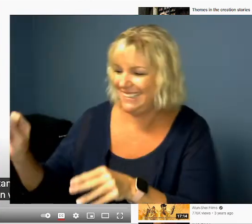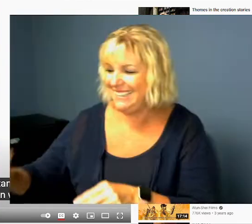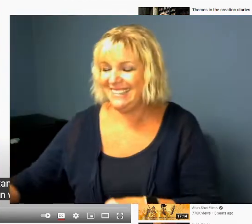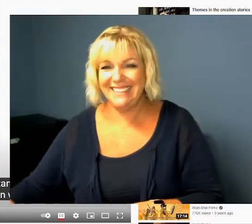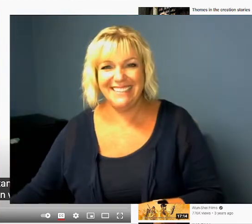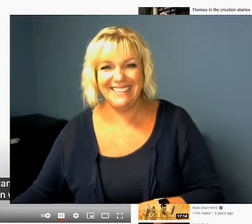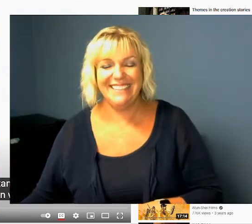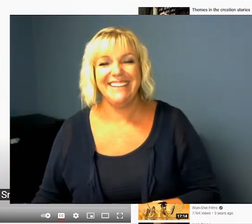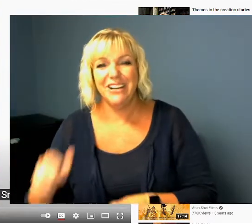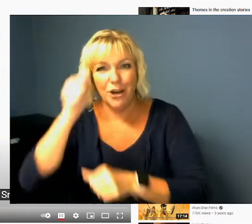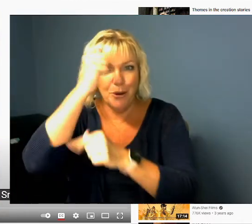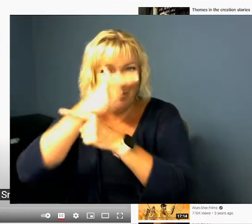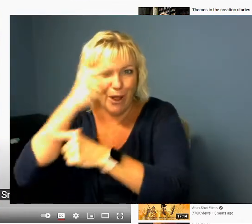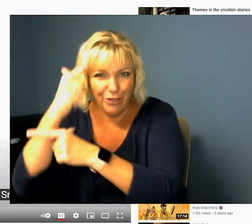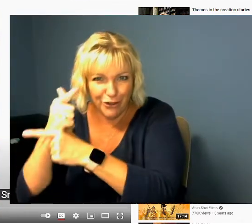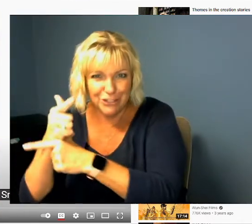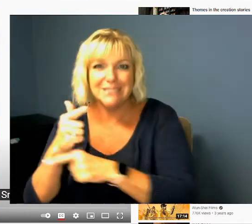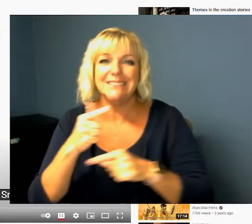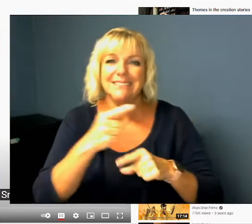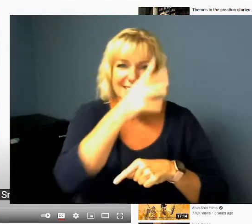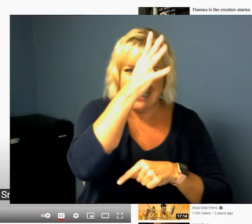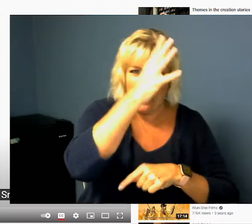Remember, Powhatan would do kind of